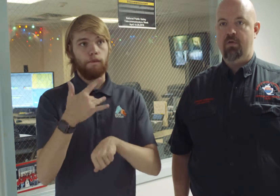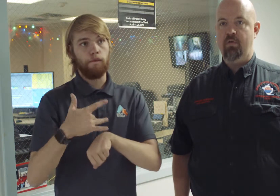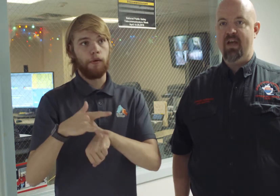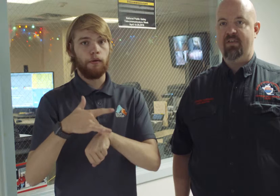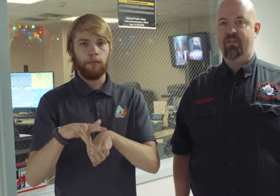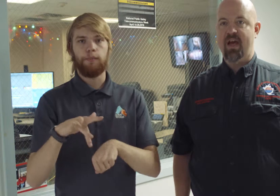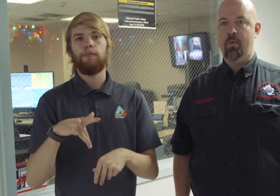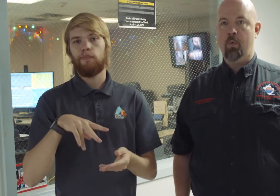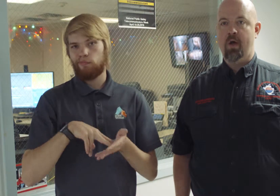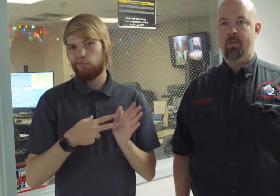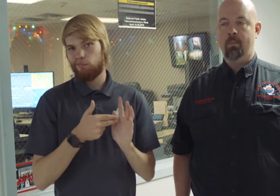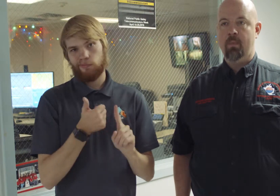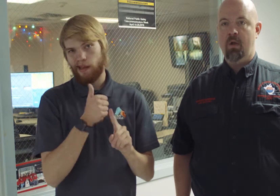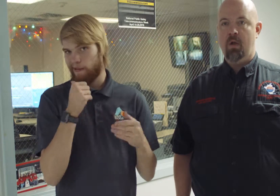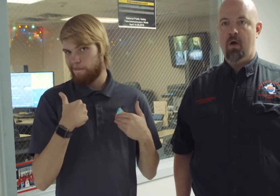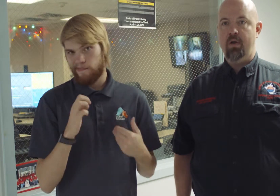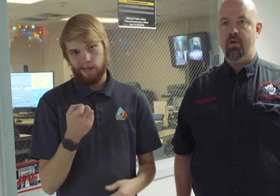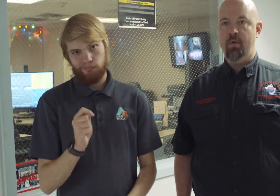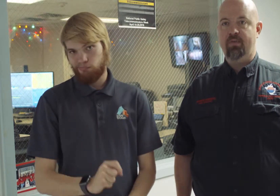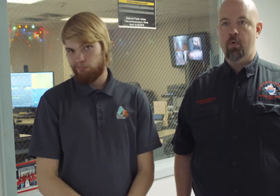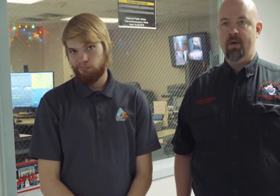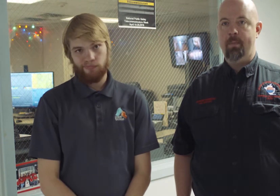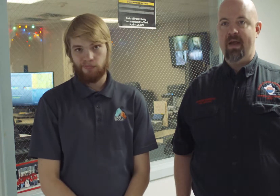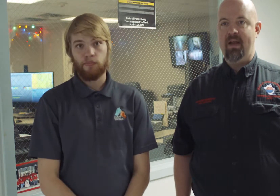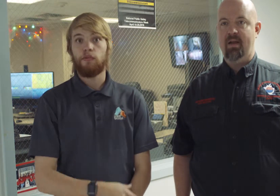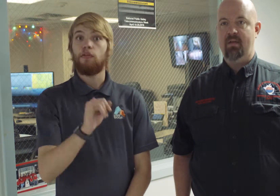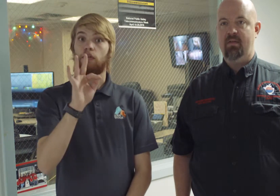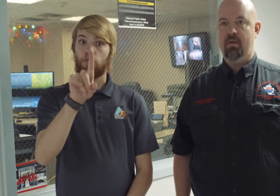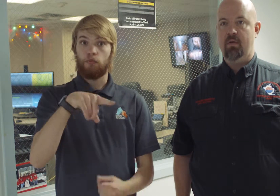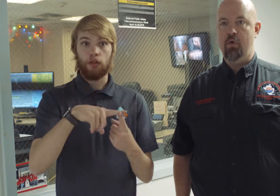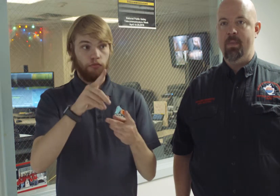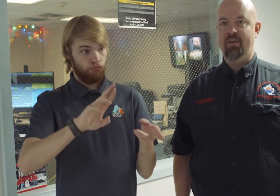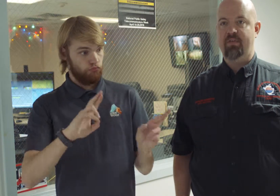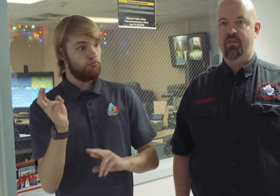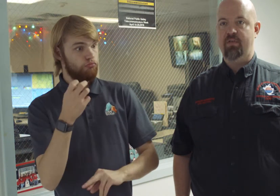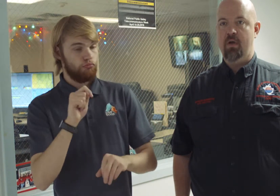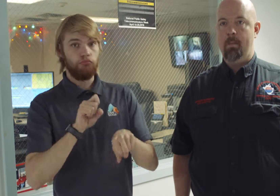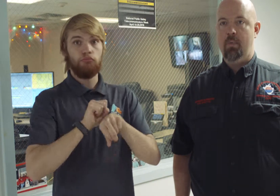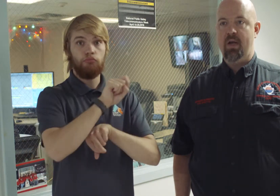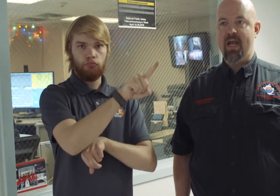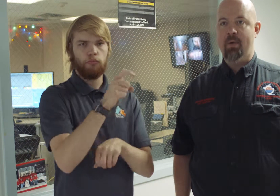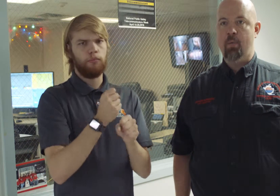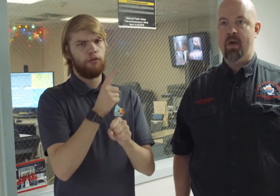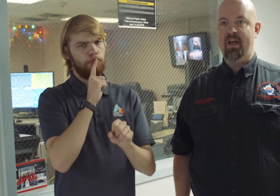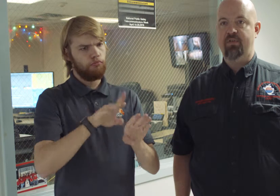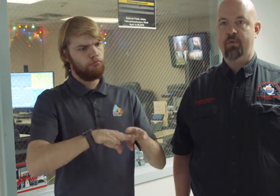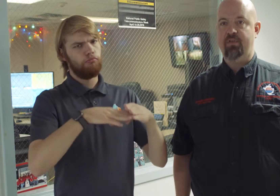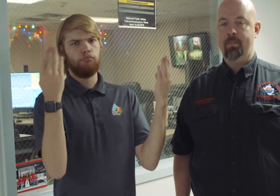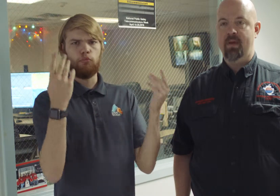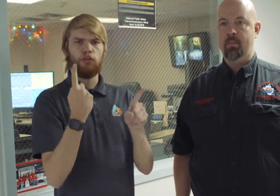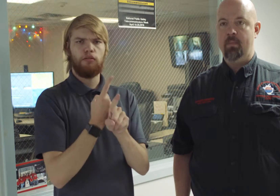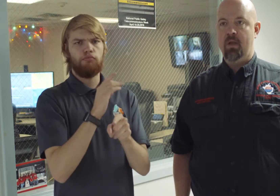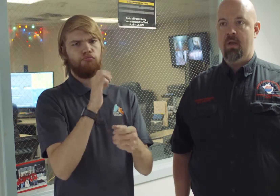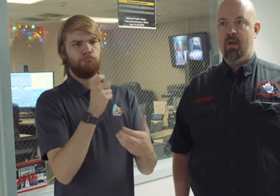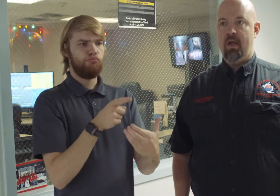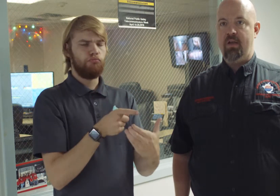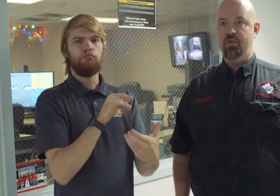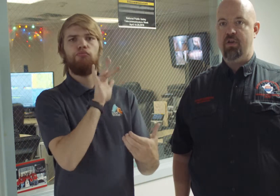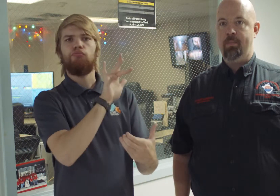To text 911, all you do is open up a new message, put 911 as a recipient, and you should put